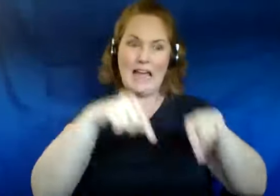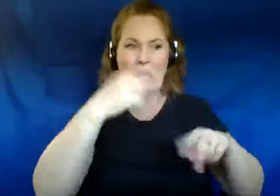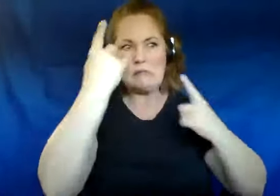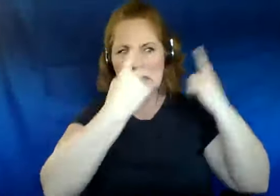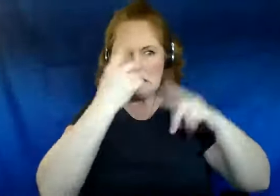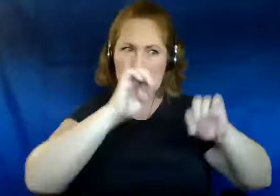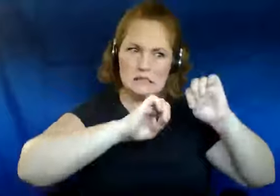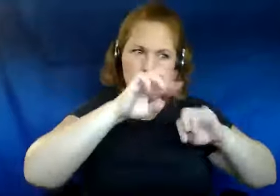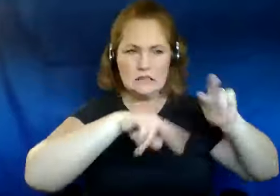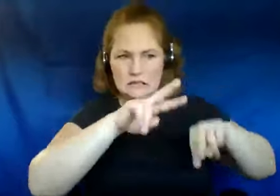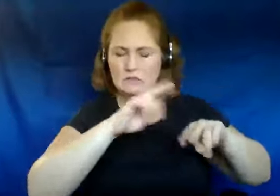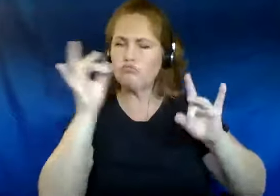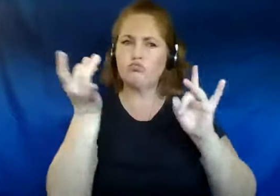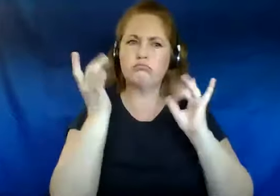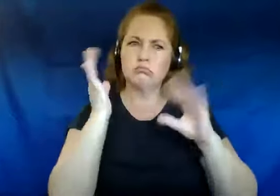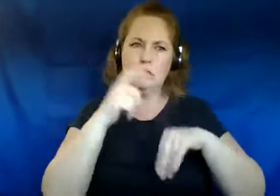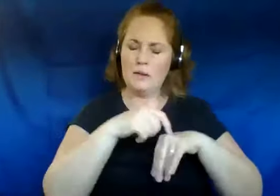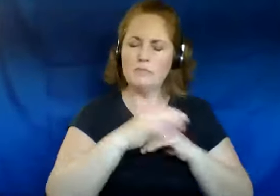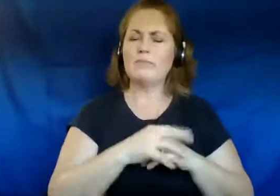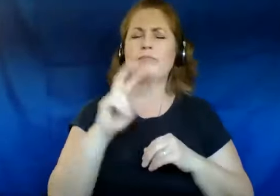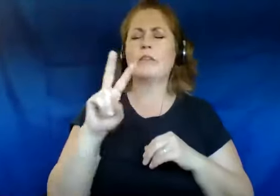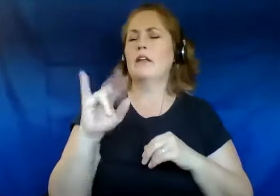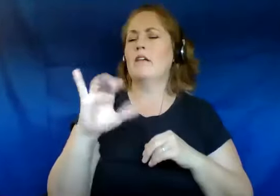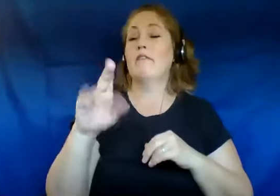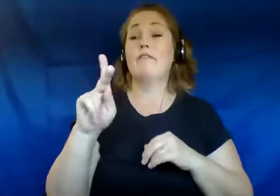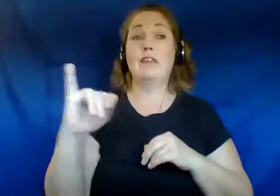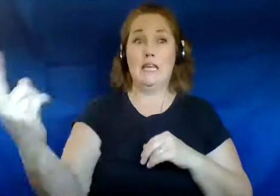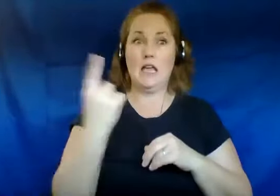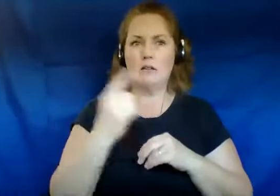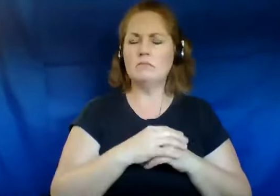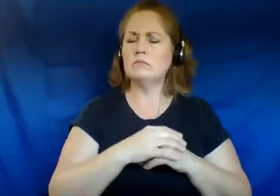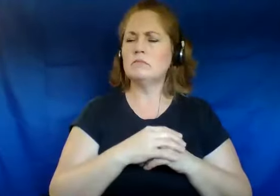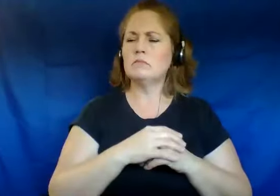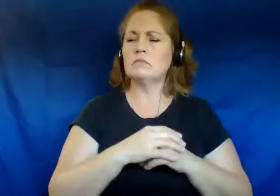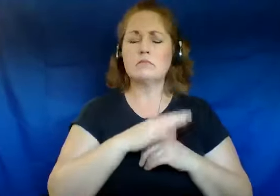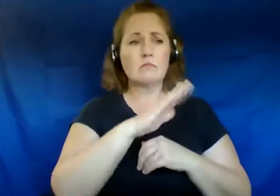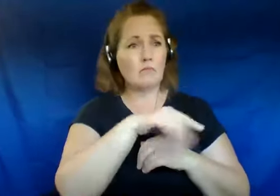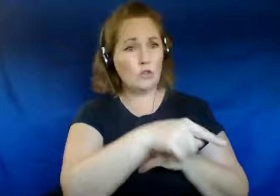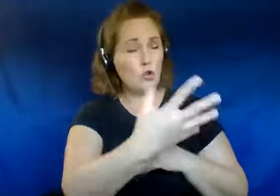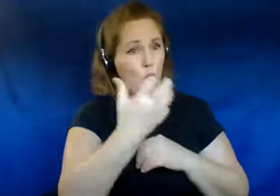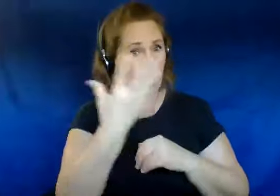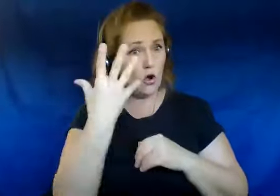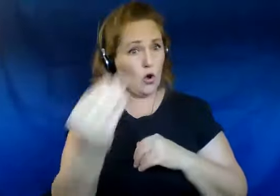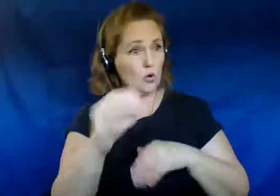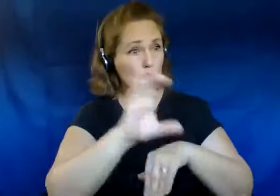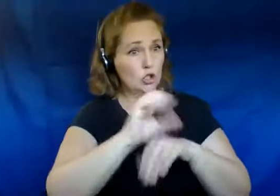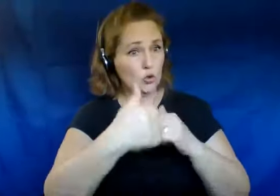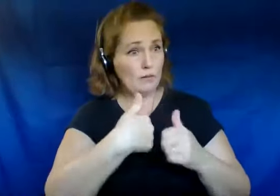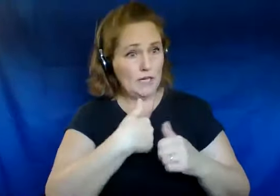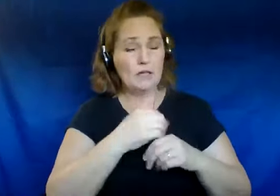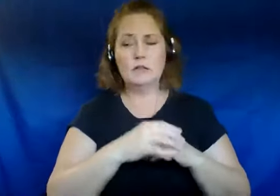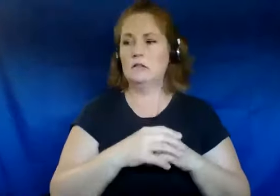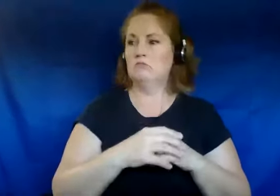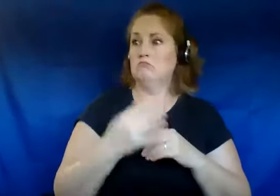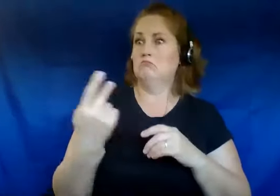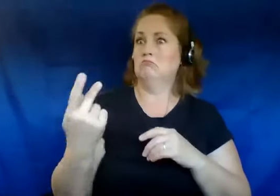lives. And Vicky came to me and she said, "Polly, would you like to go to church with me?" And Dave and I had